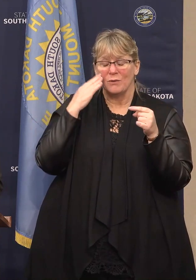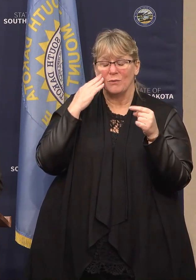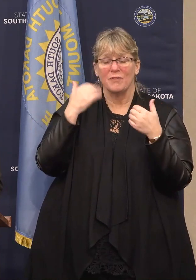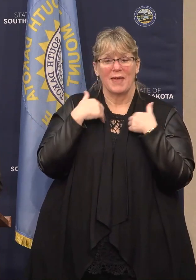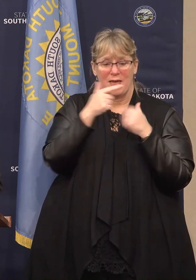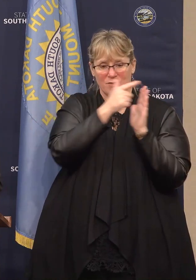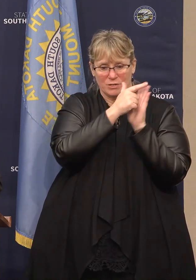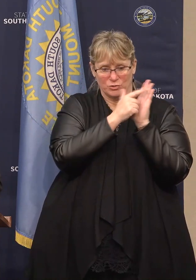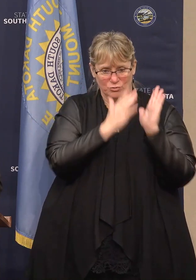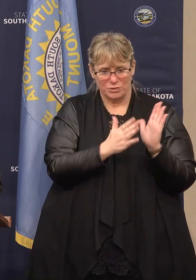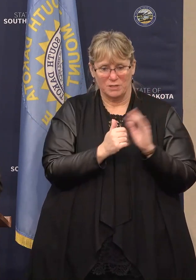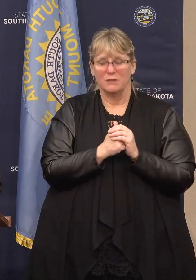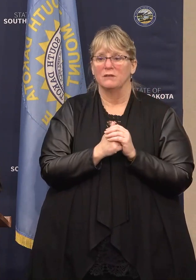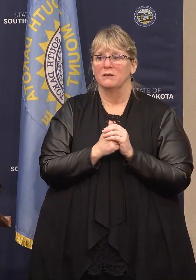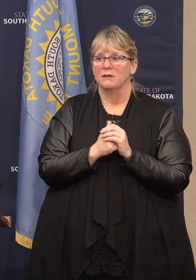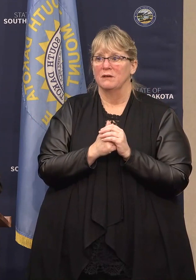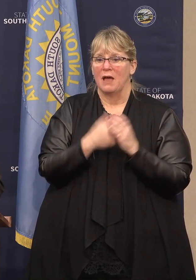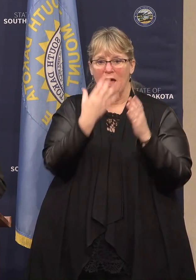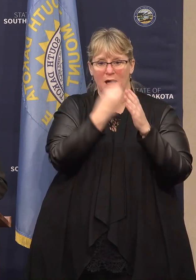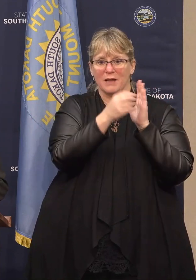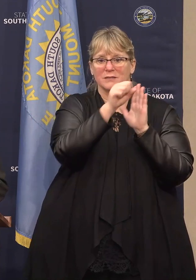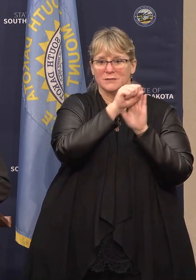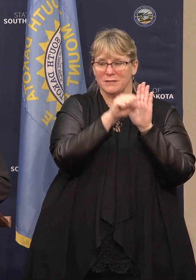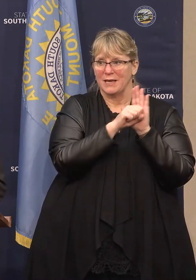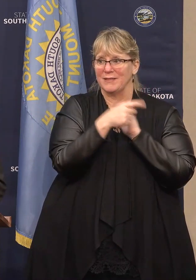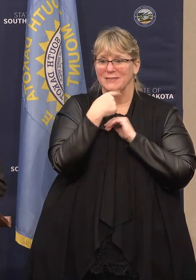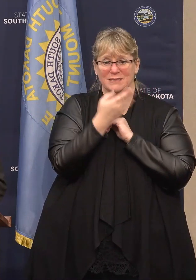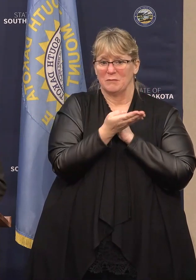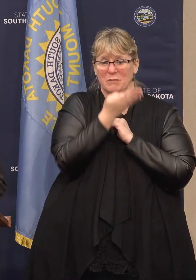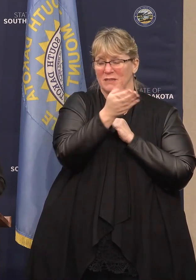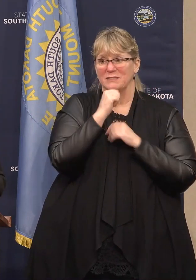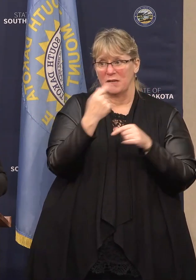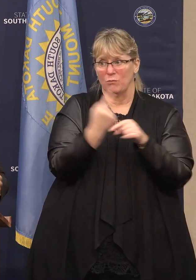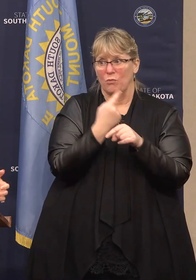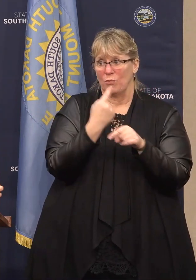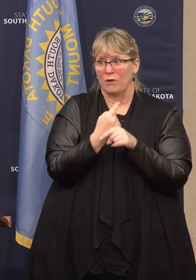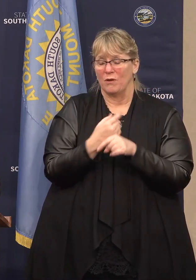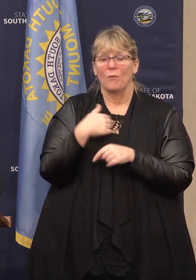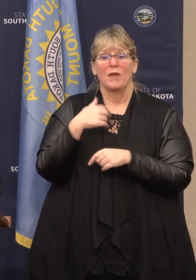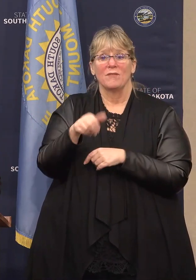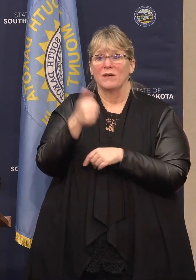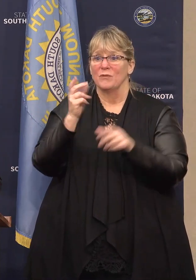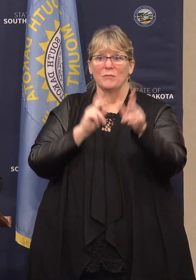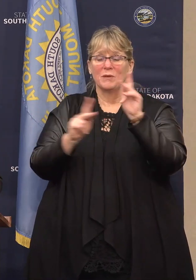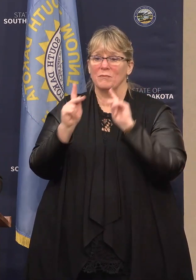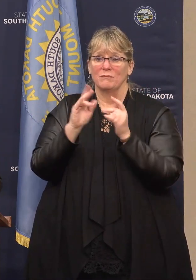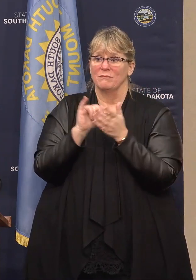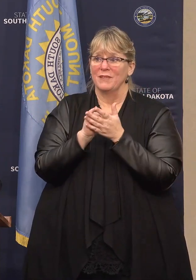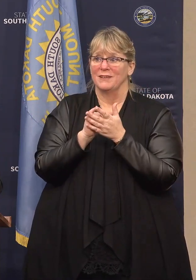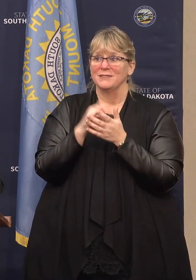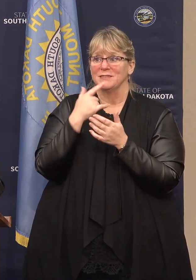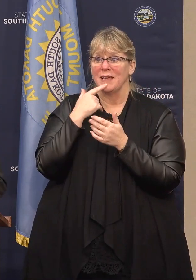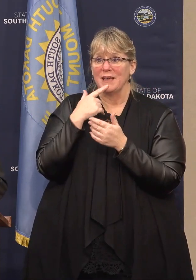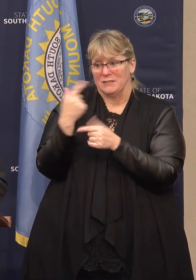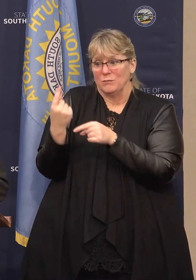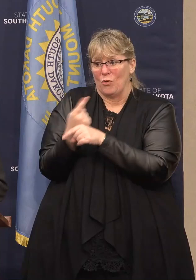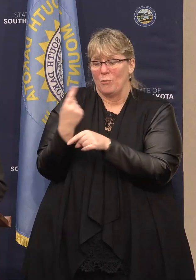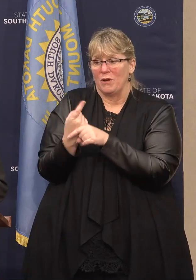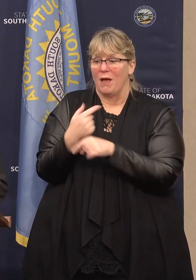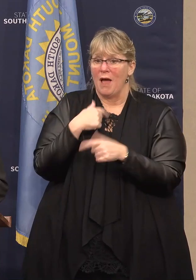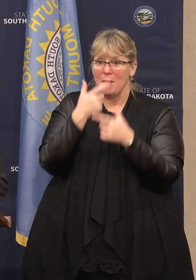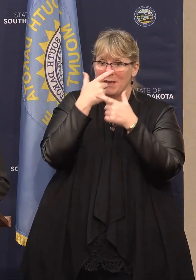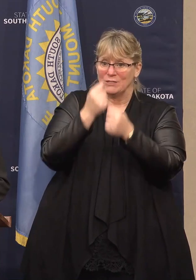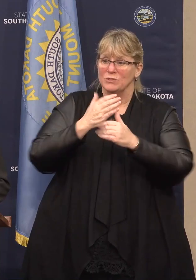an attorney, an out-of-state attorney, that's telling them that this bill isn't appropriate. We have many other people that say it is. I'm interested